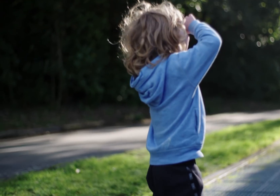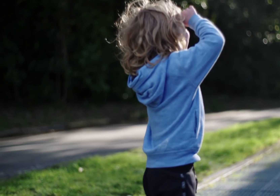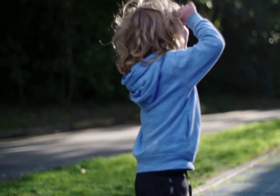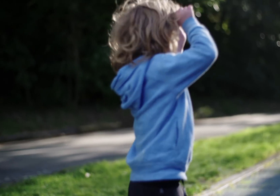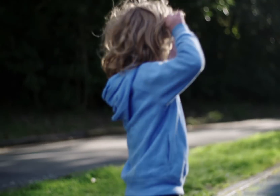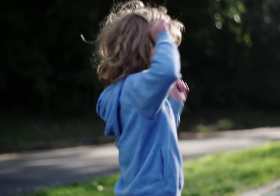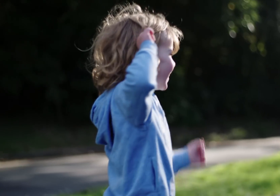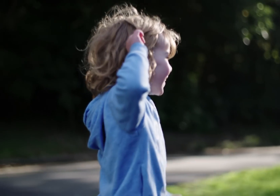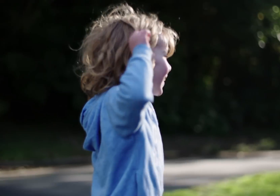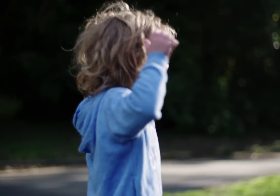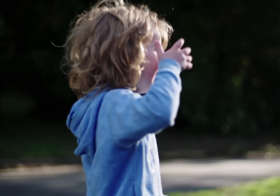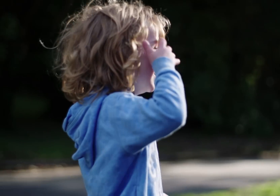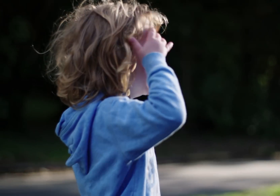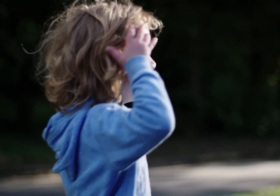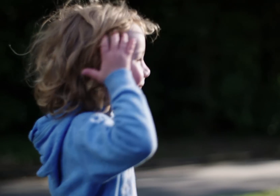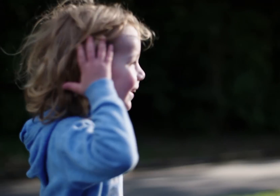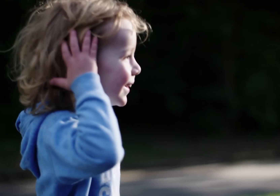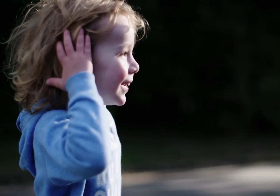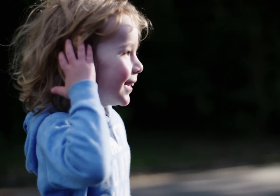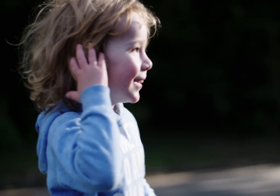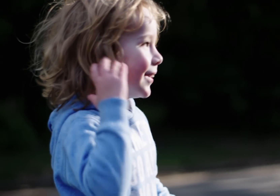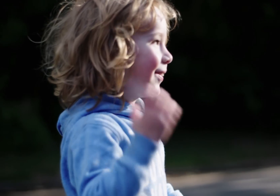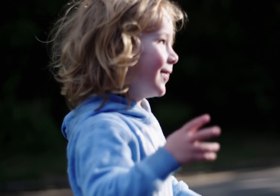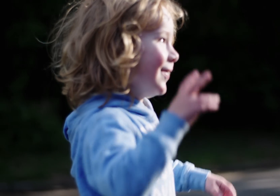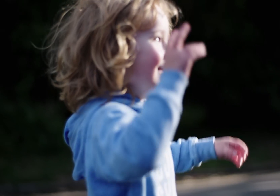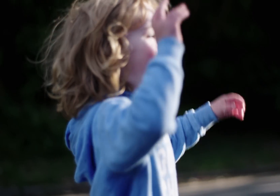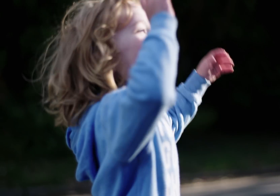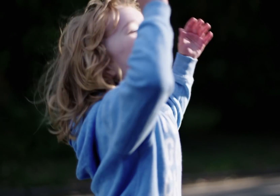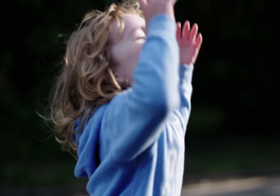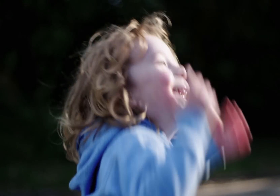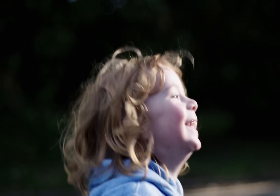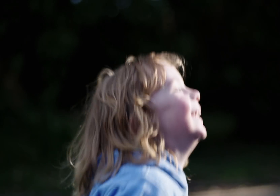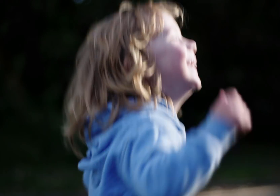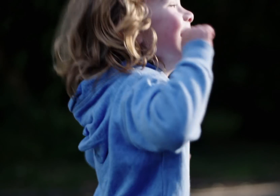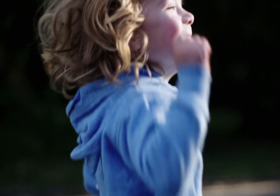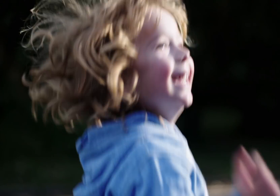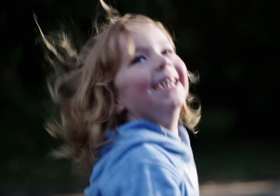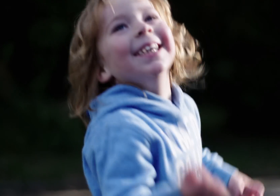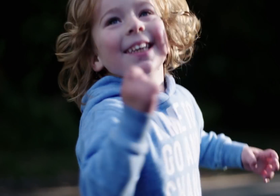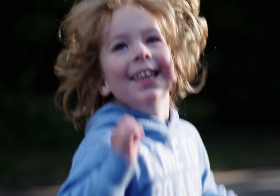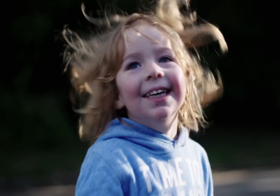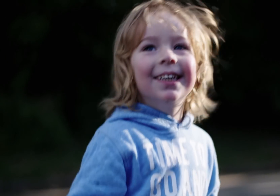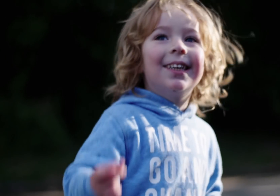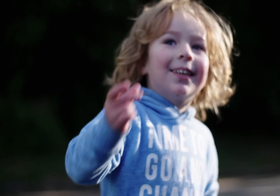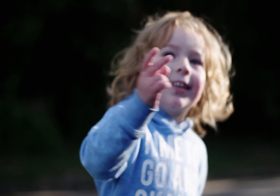I just want a really confident, articulate little boy who gets to grow up normally having a strong first language and knowing who he